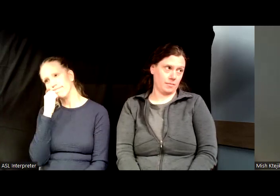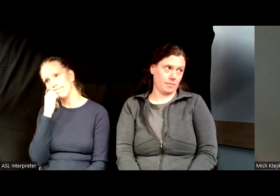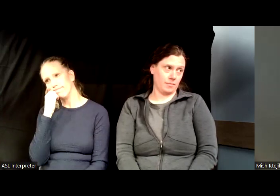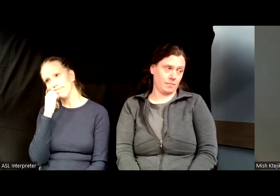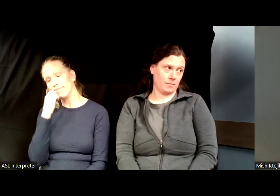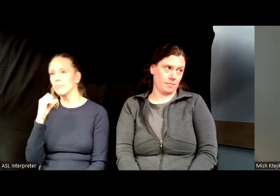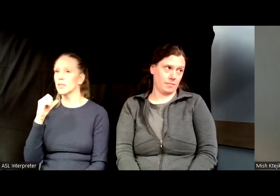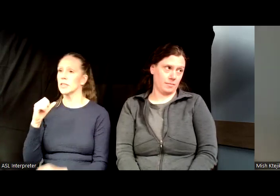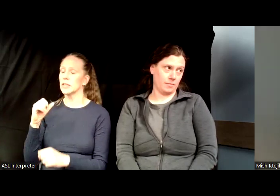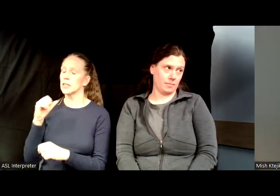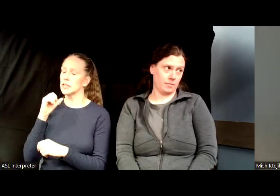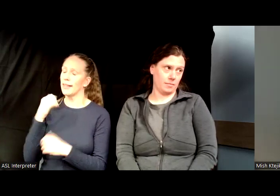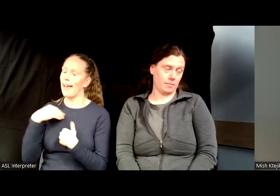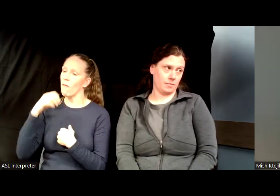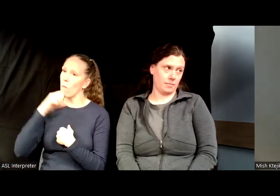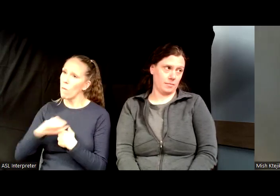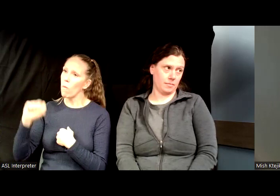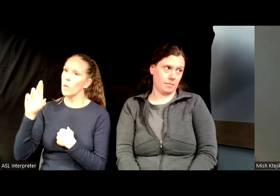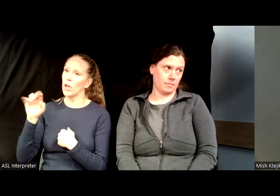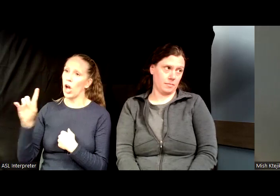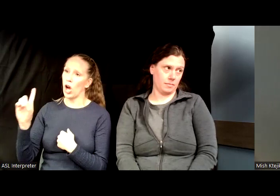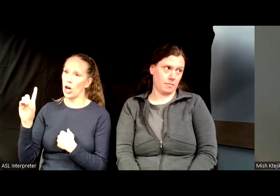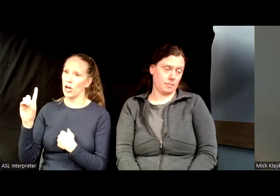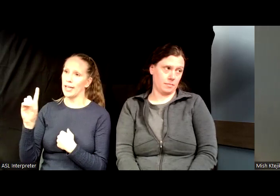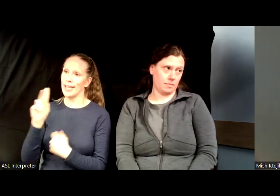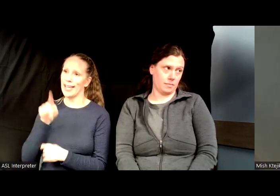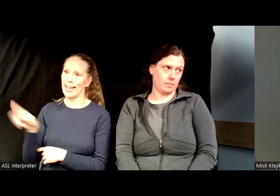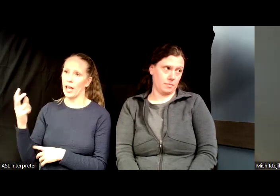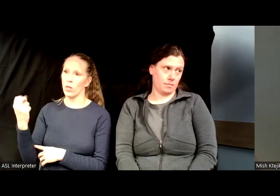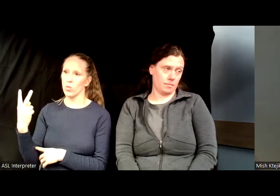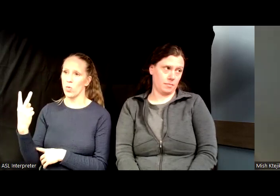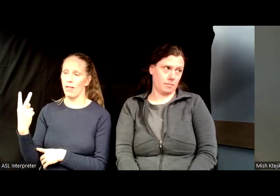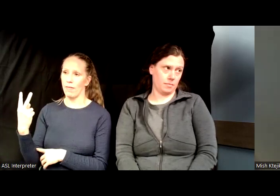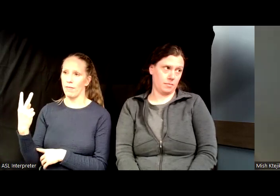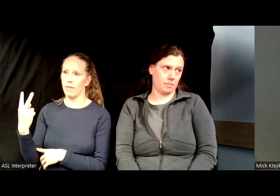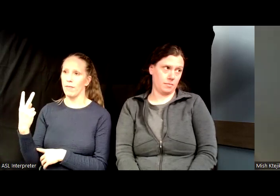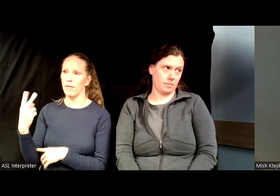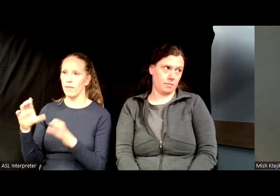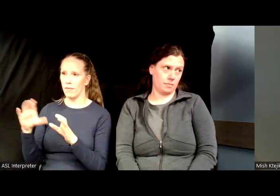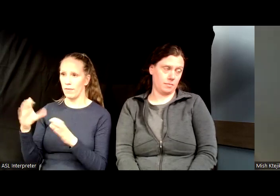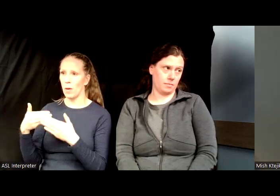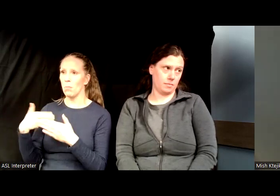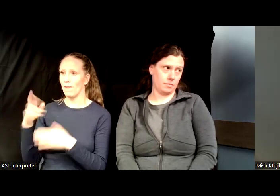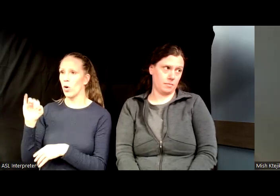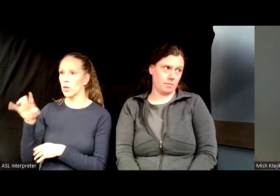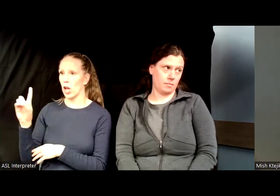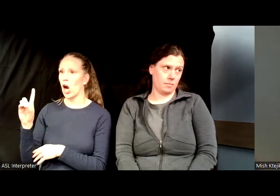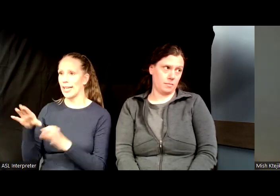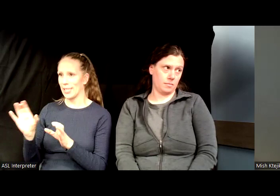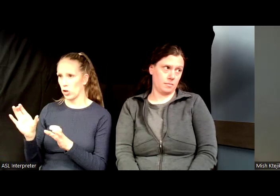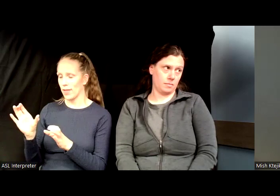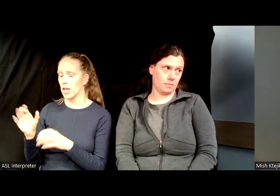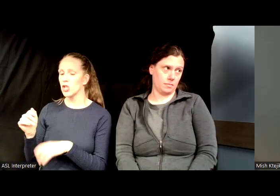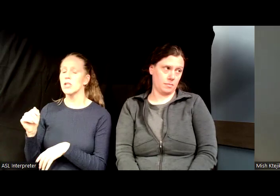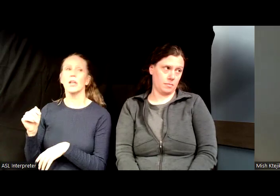don't have RID, but no, they have the old RID, ed Before. it was K-12, on before it was an certification.